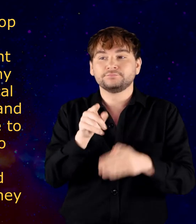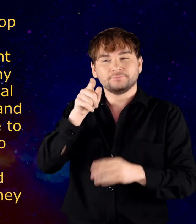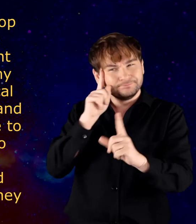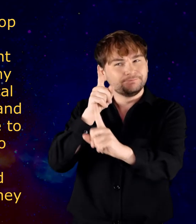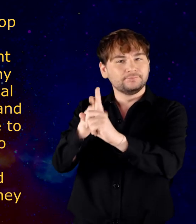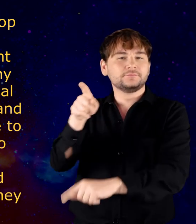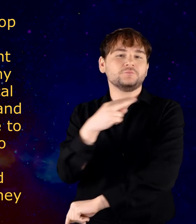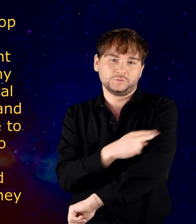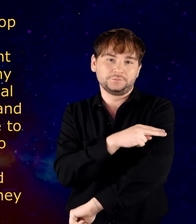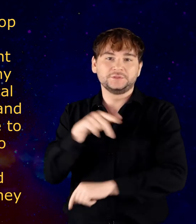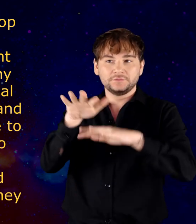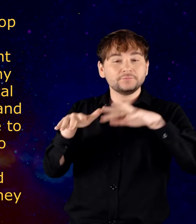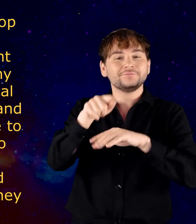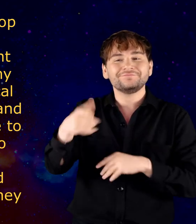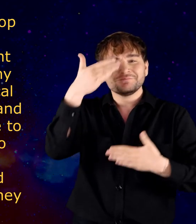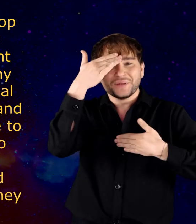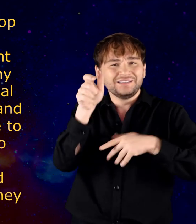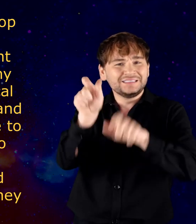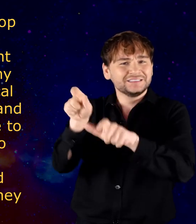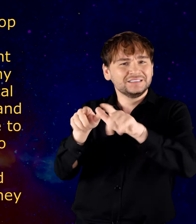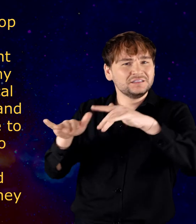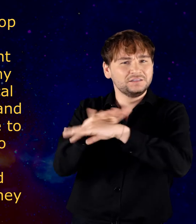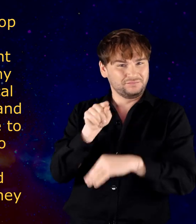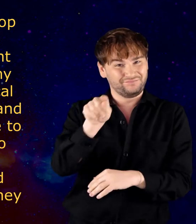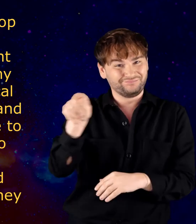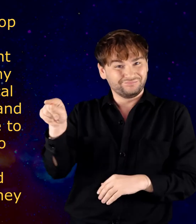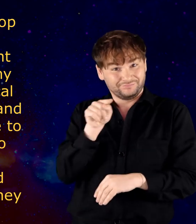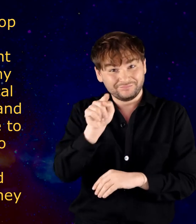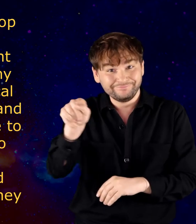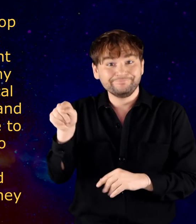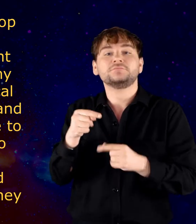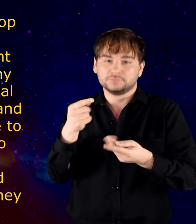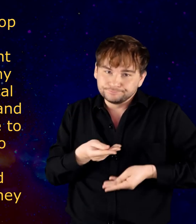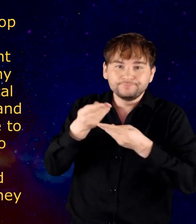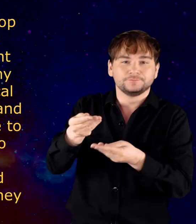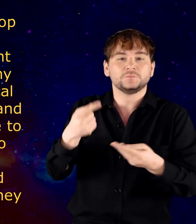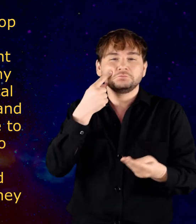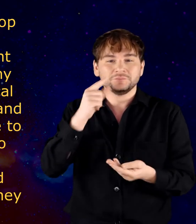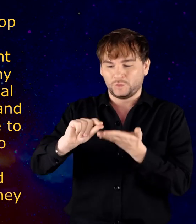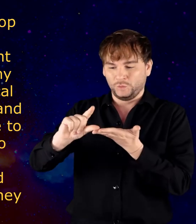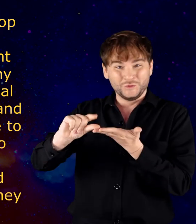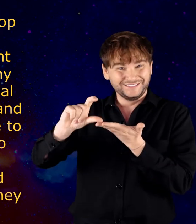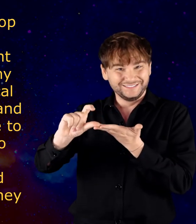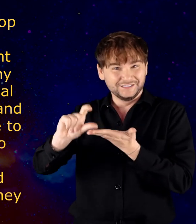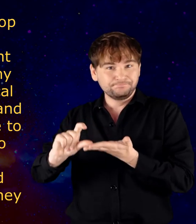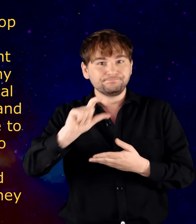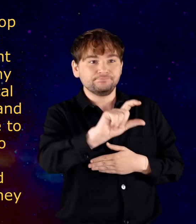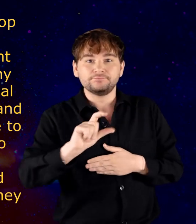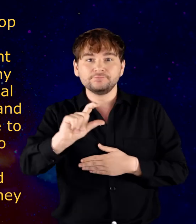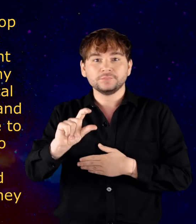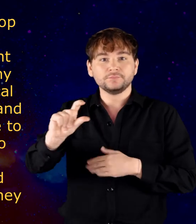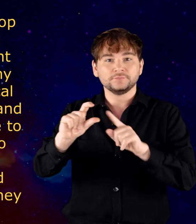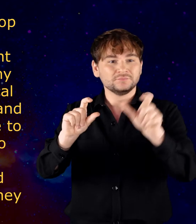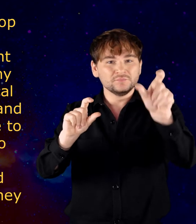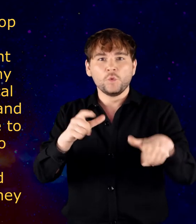further for clinical use for patients as a therapeutic and also as